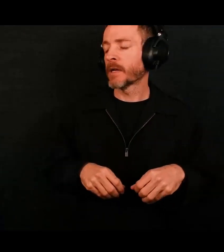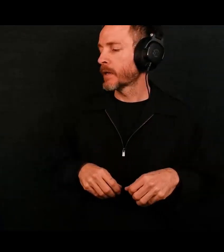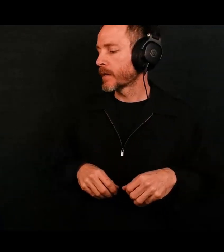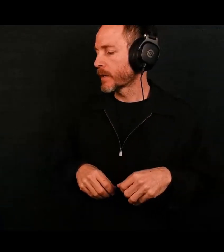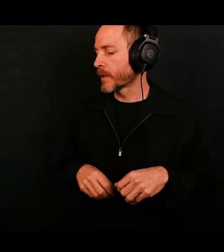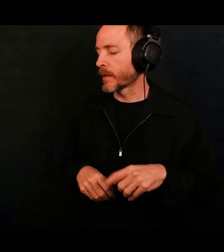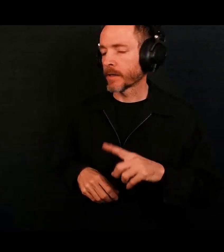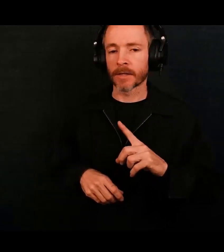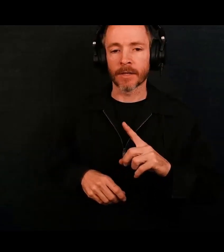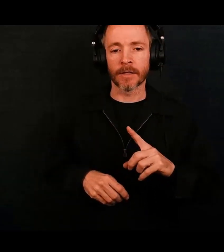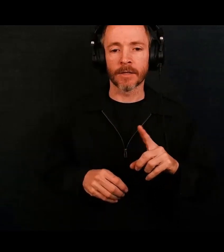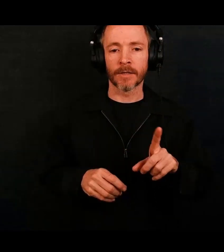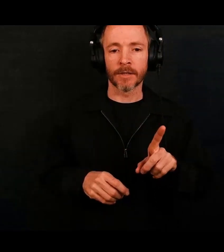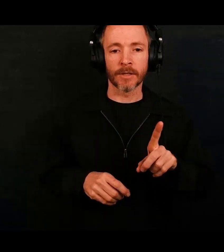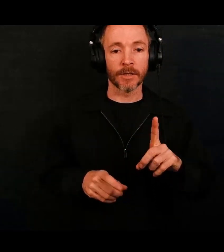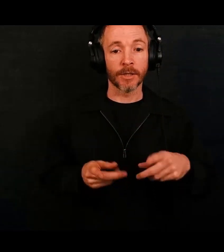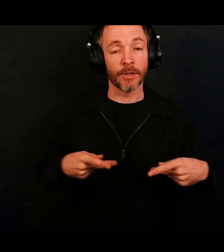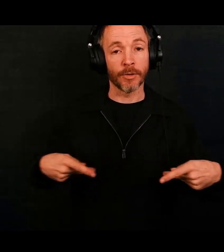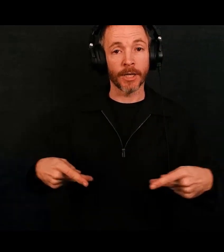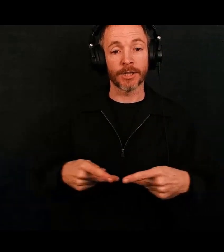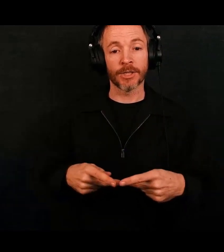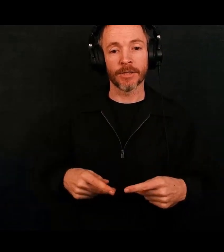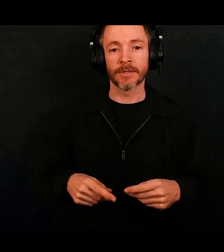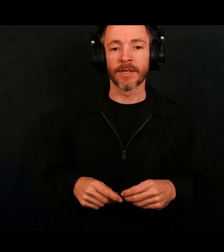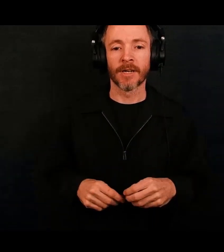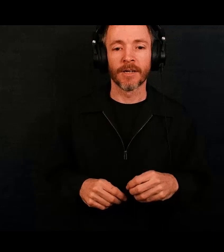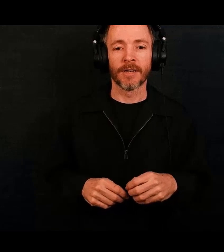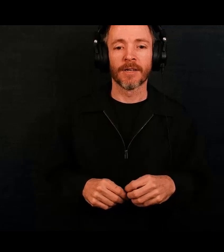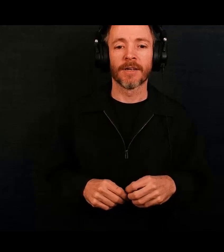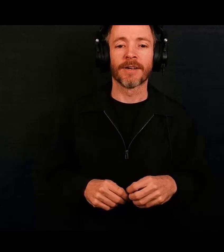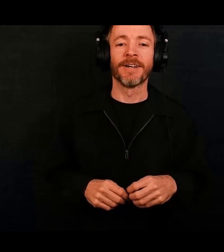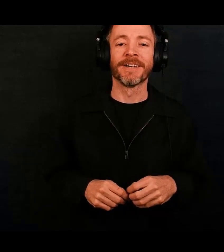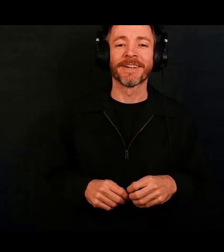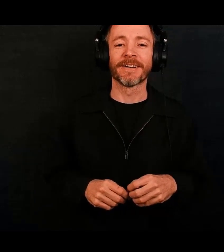transferring the locations